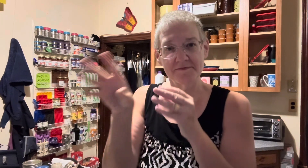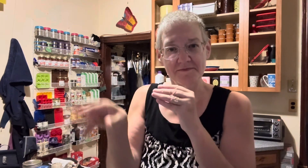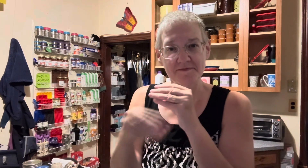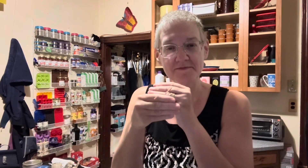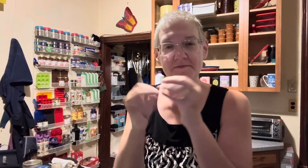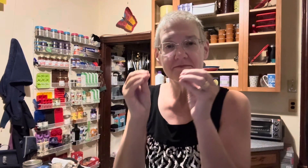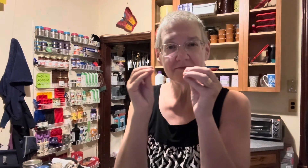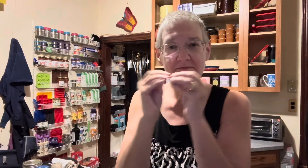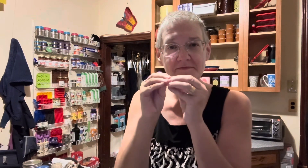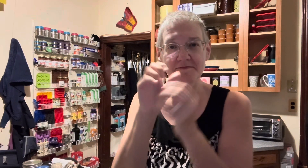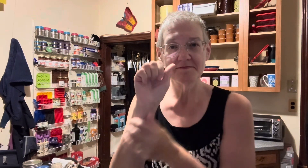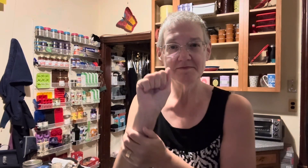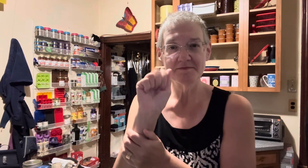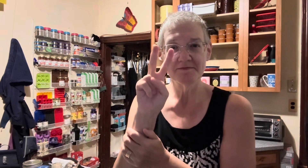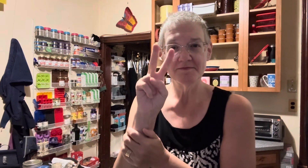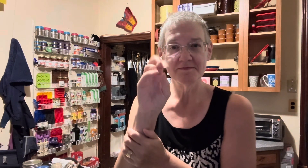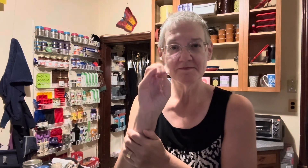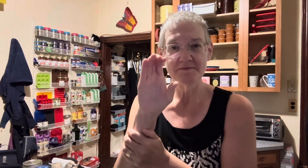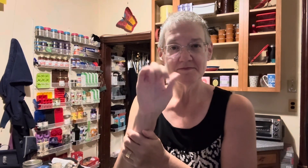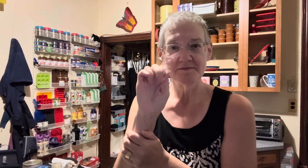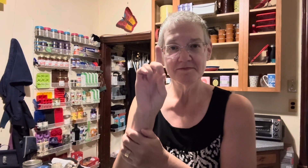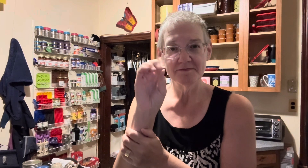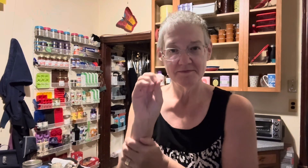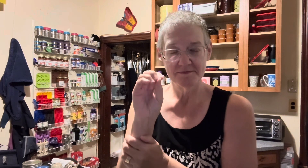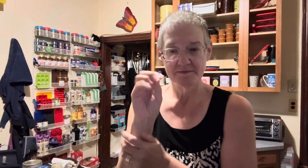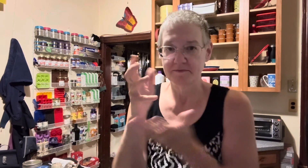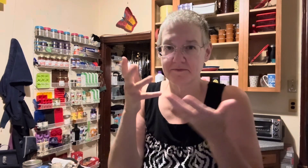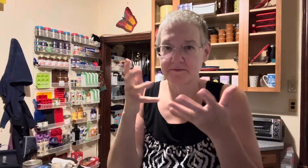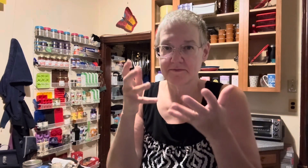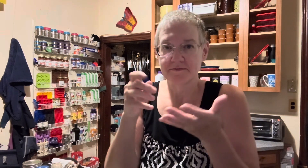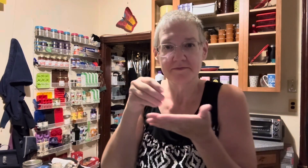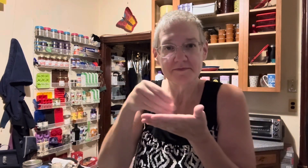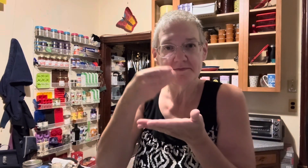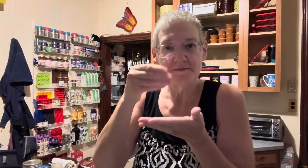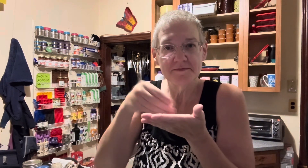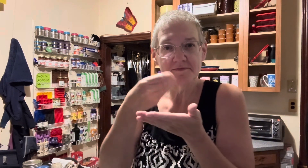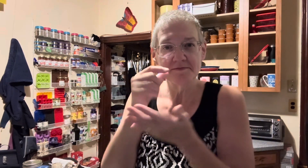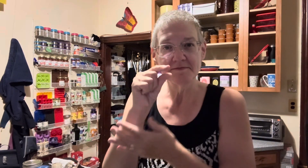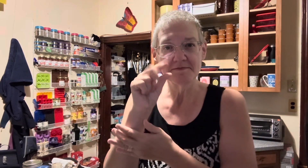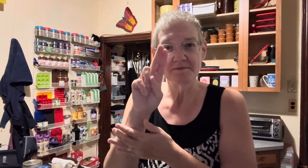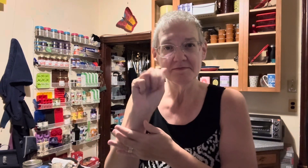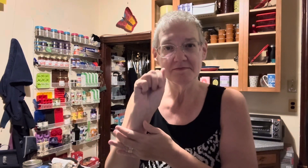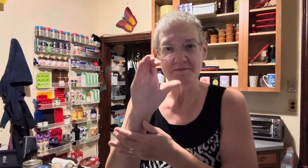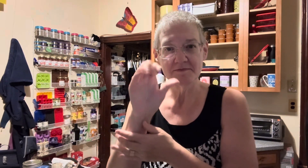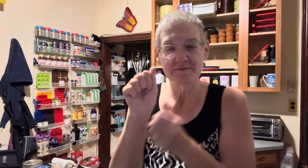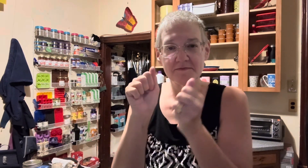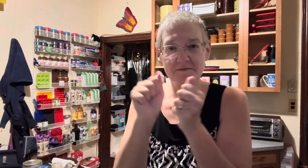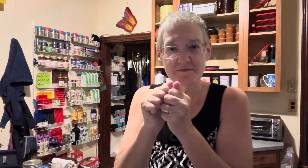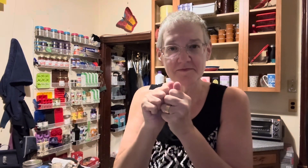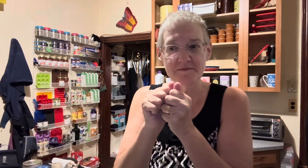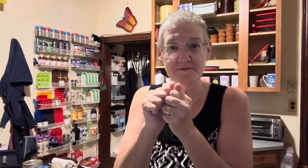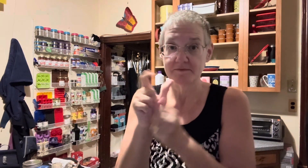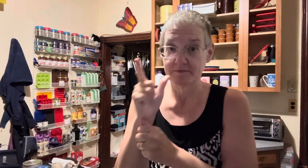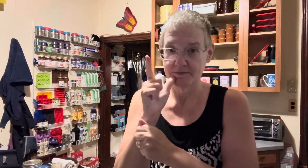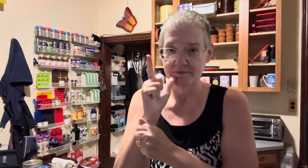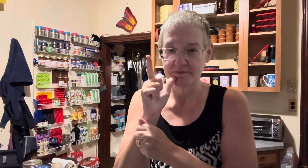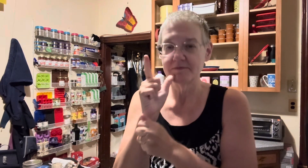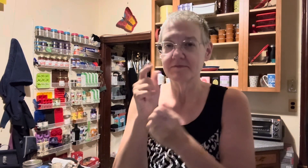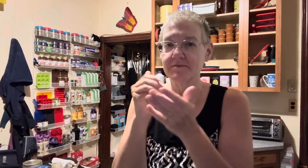to include more avocado. Now, he already eats guacamole with lunch and often with